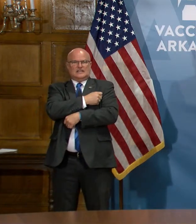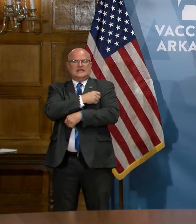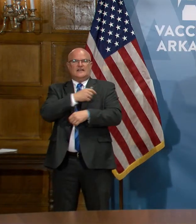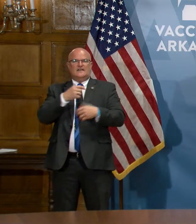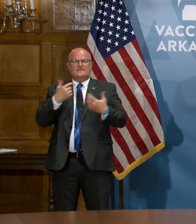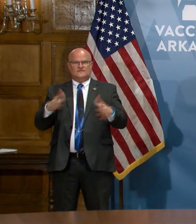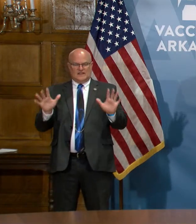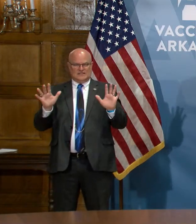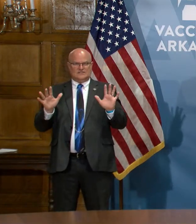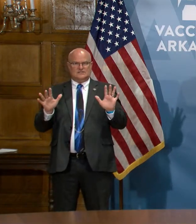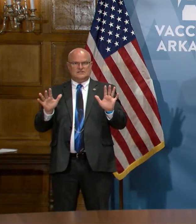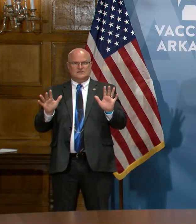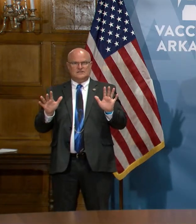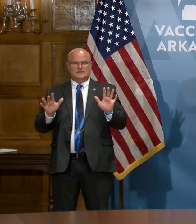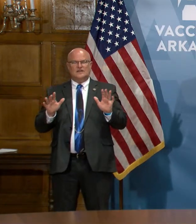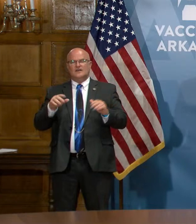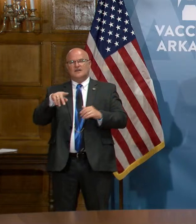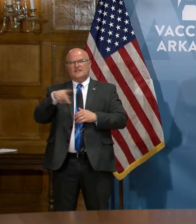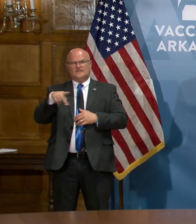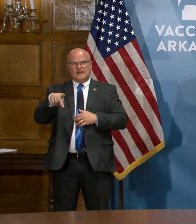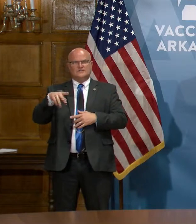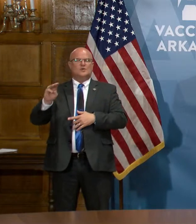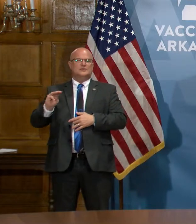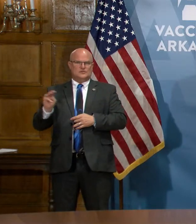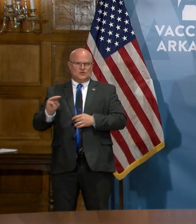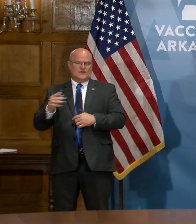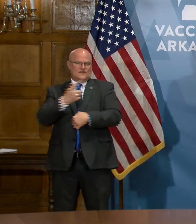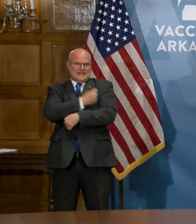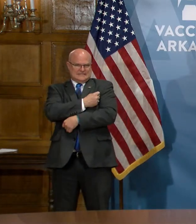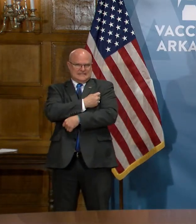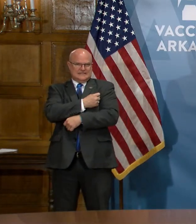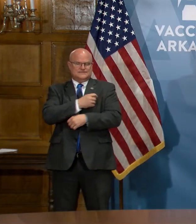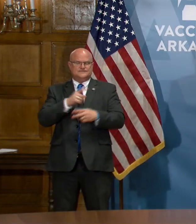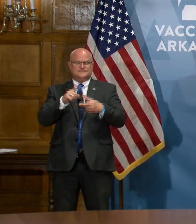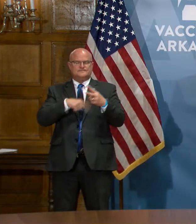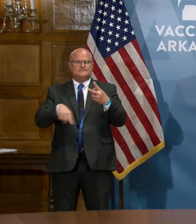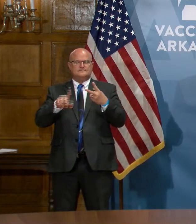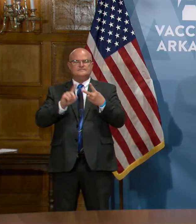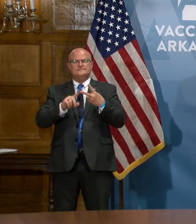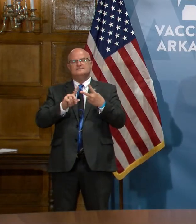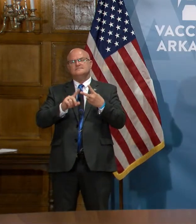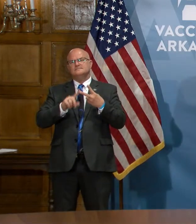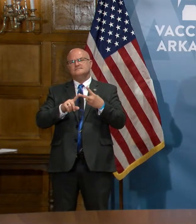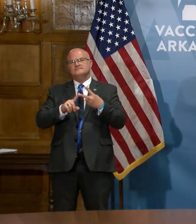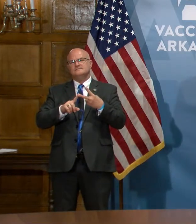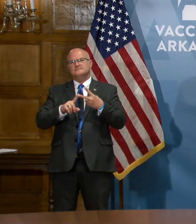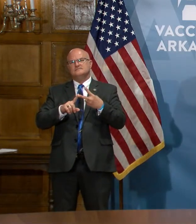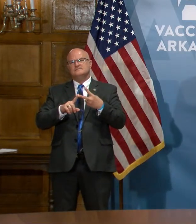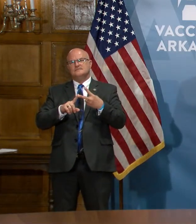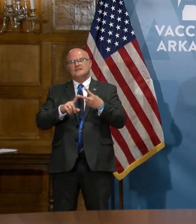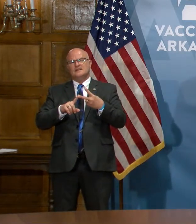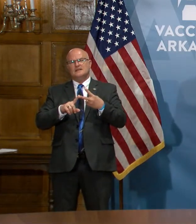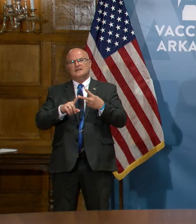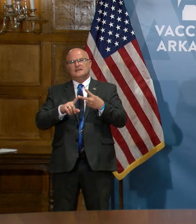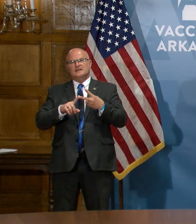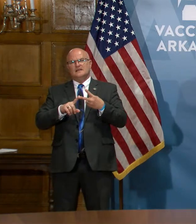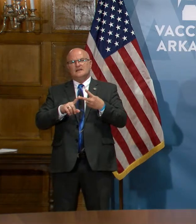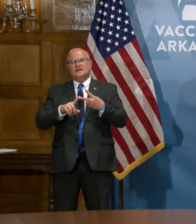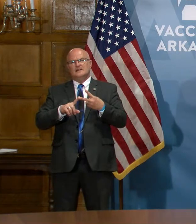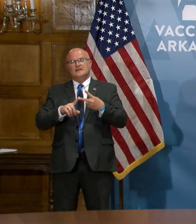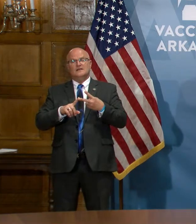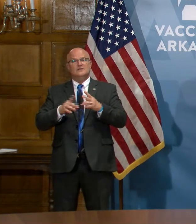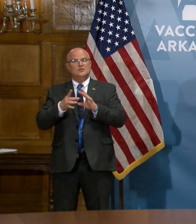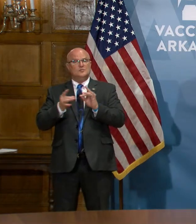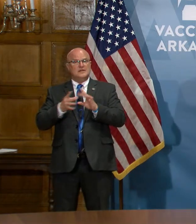arm? Of course, we're talking about the Pfizer or Moderna vaccine. And then with that said, the next part of my question is,